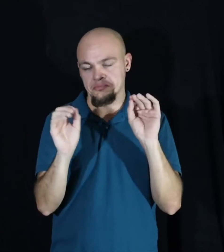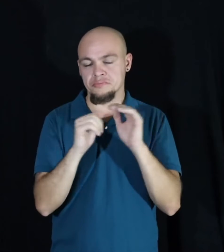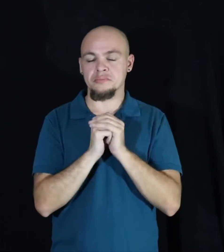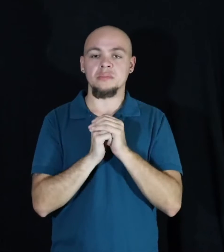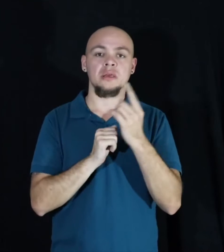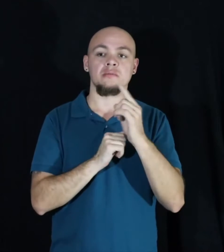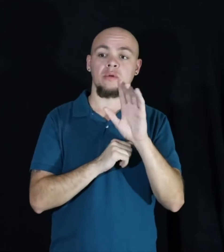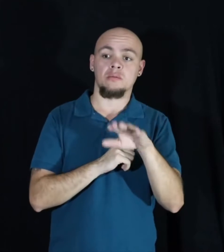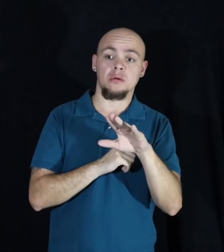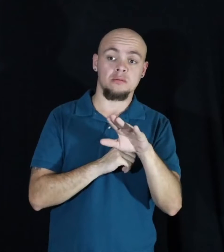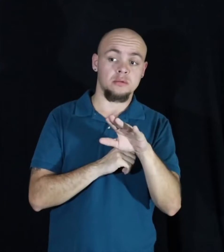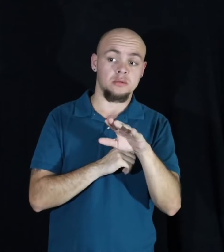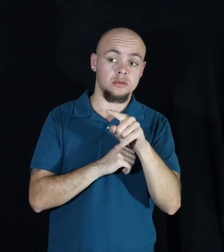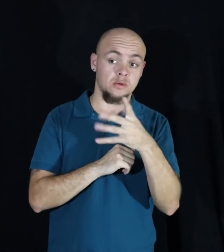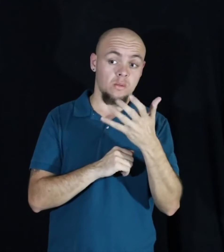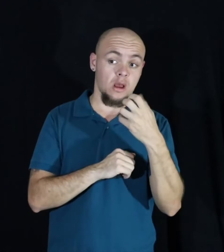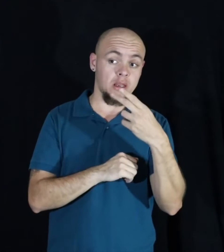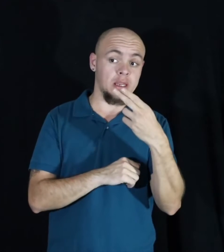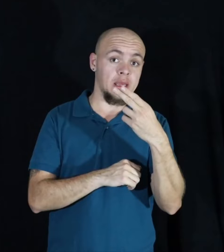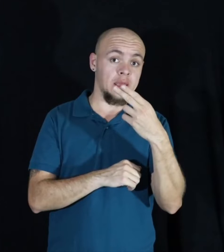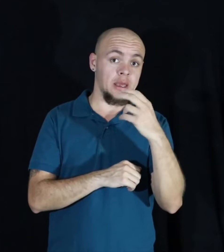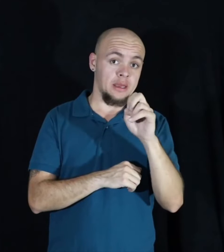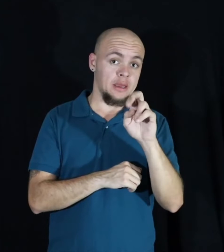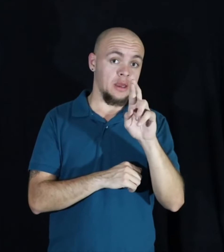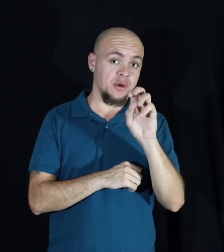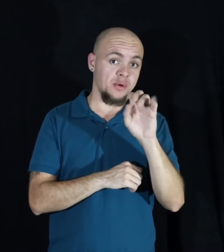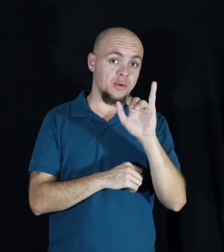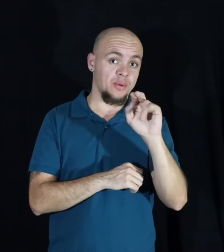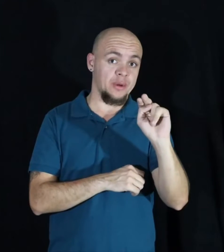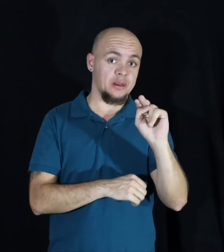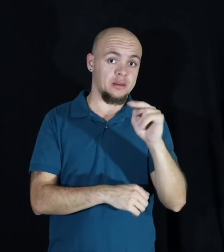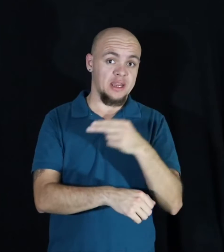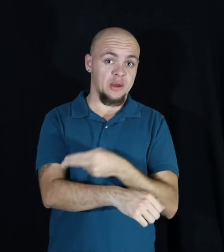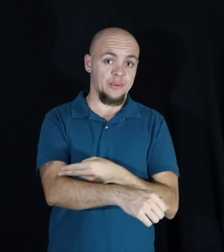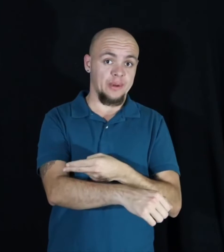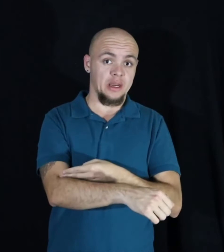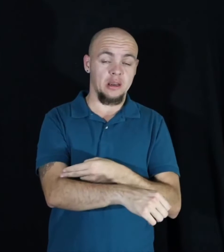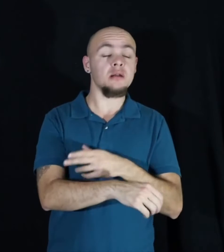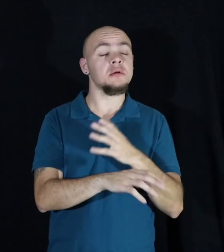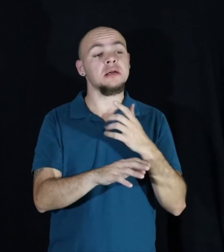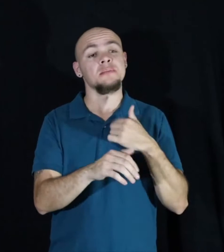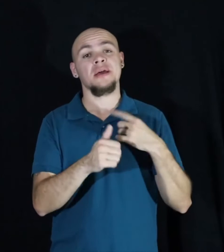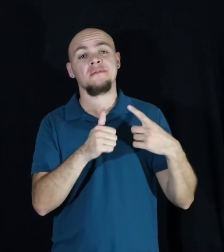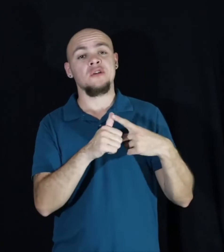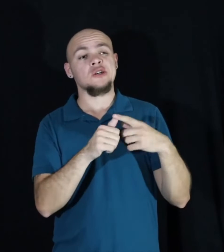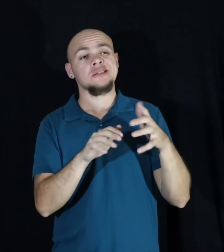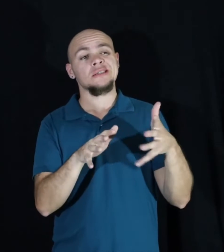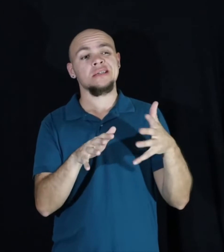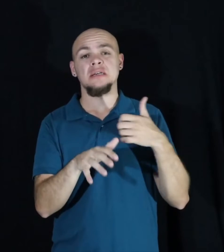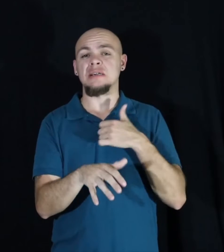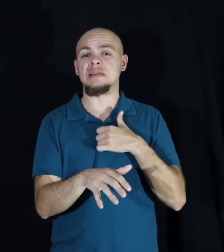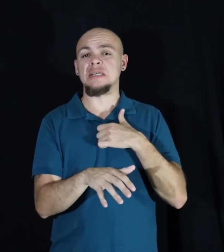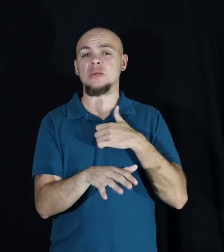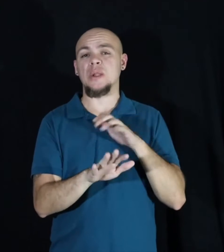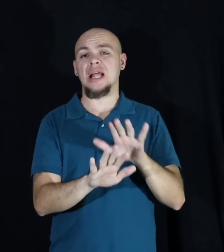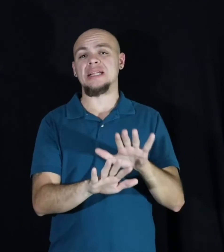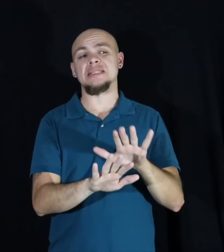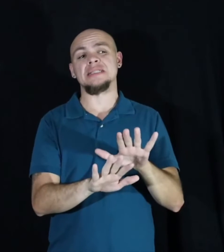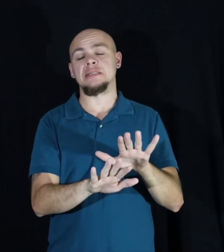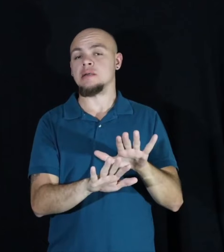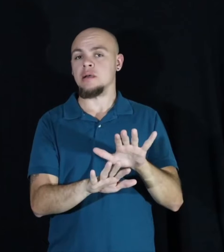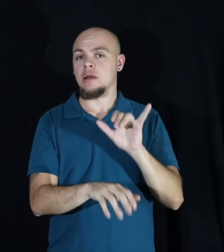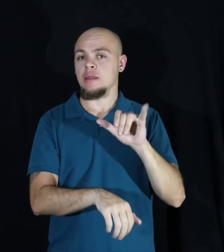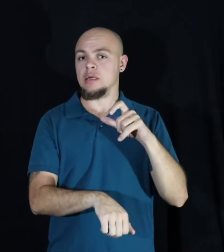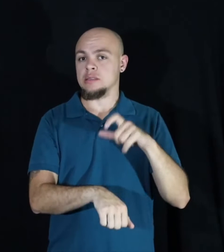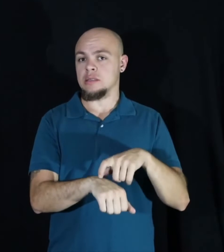someone told me they could get me heroin, and I was reluctant at first, of course, because at that time